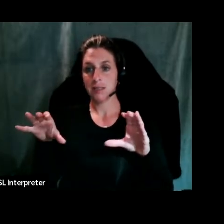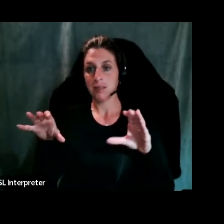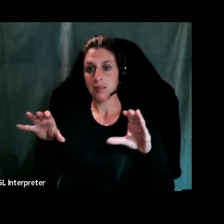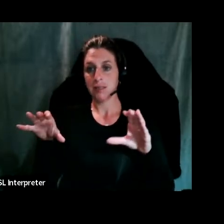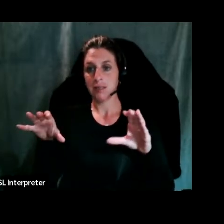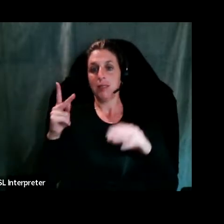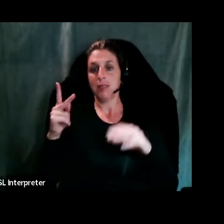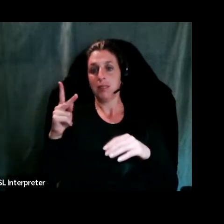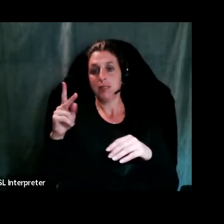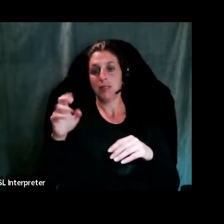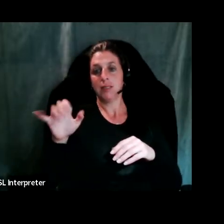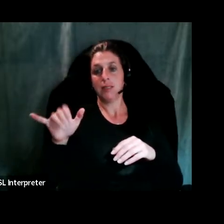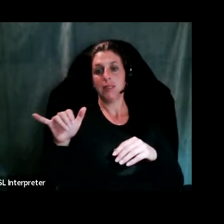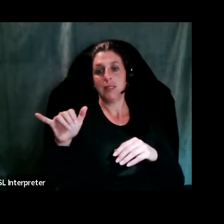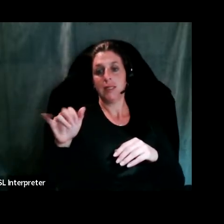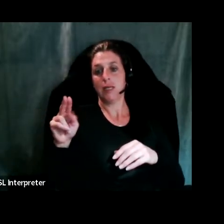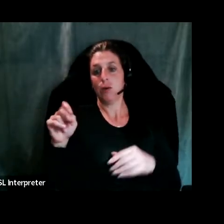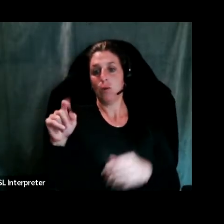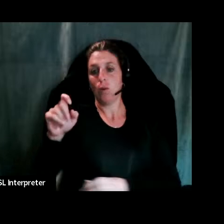keynote.